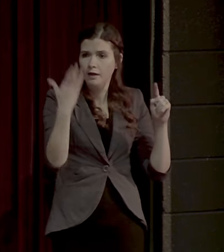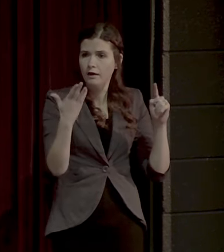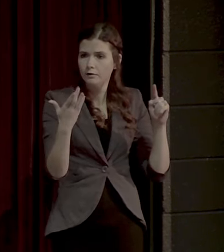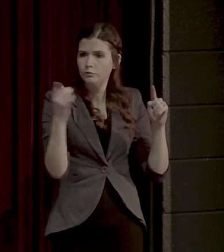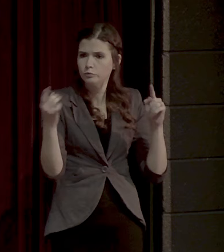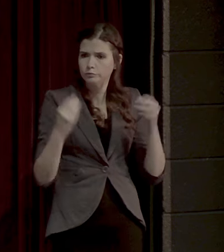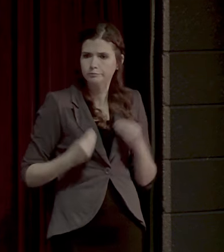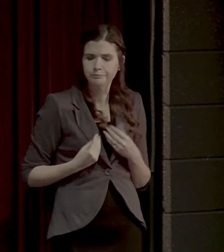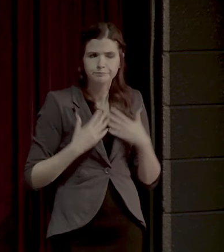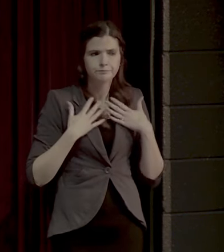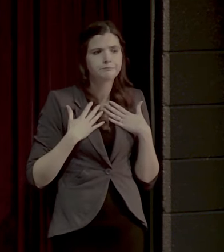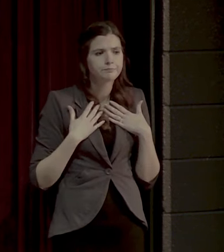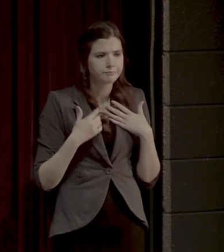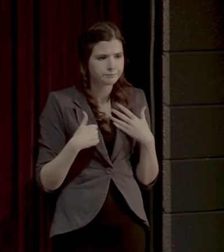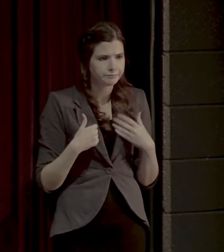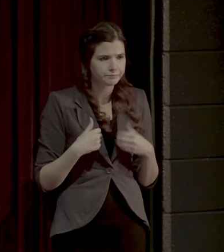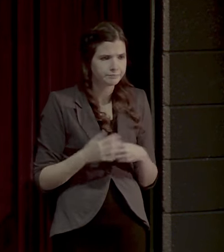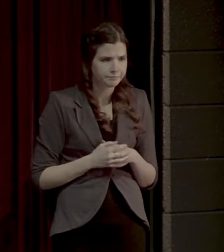my inspiration."